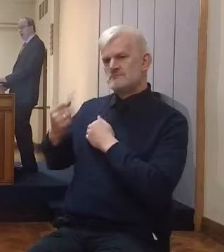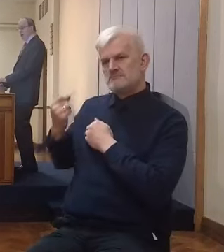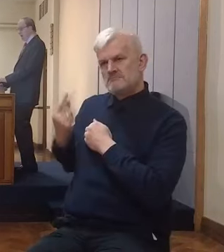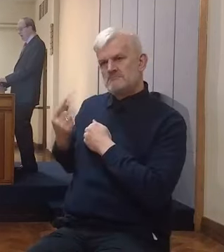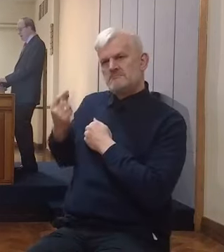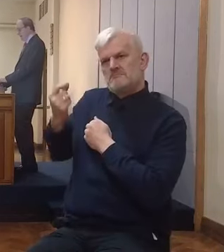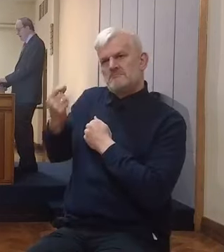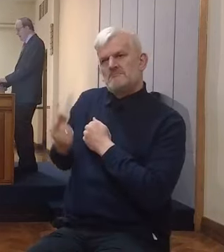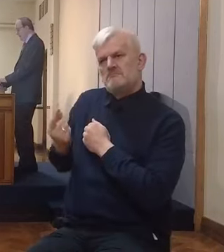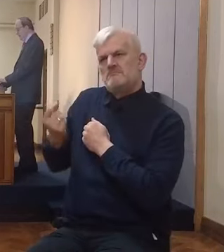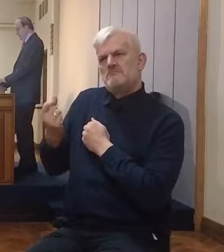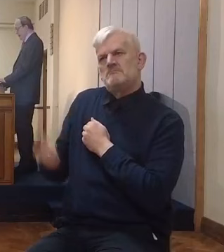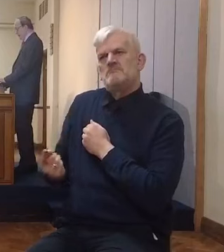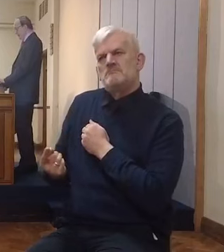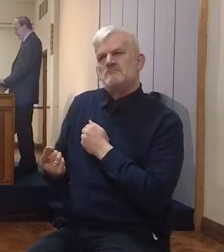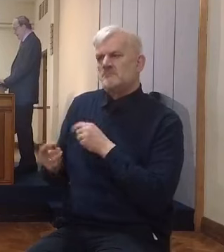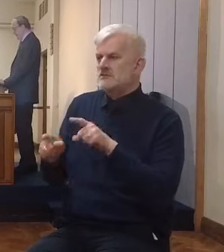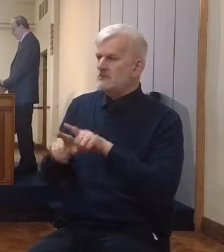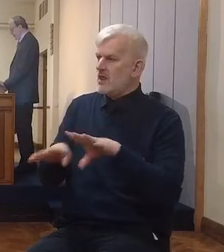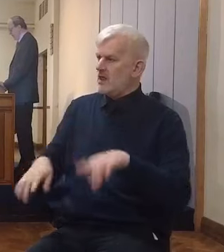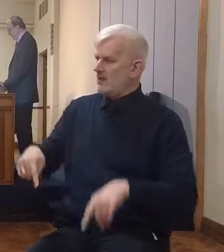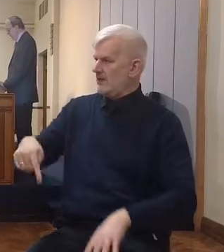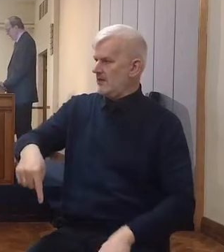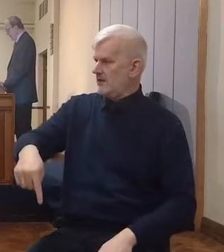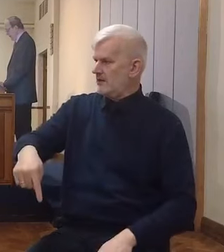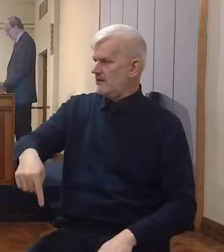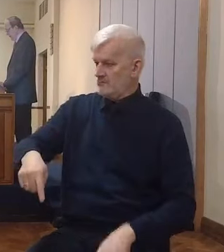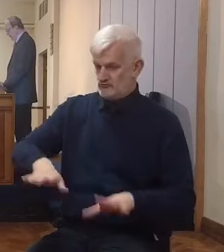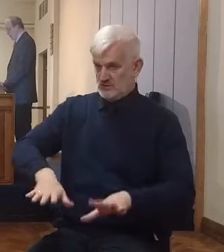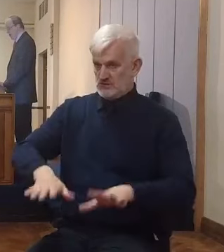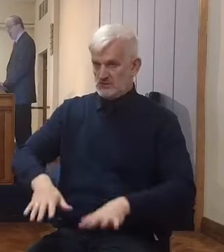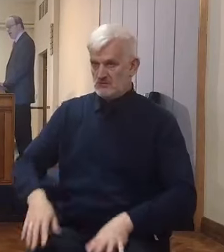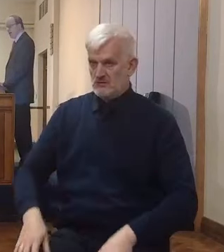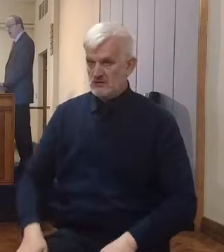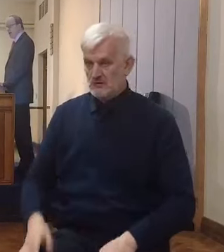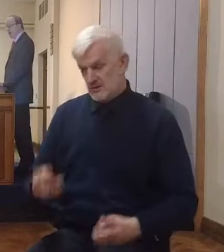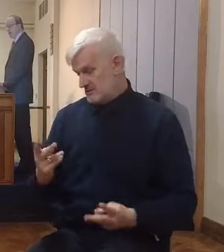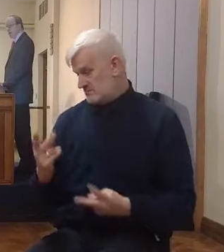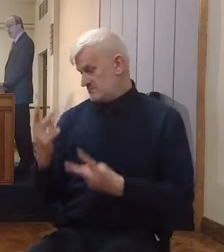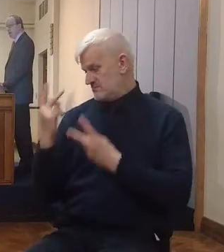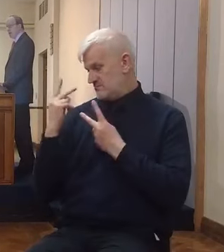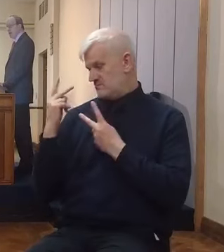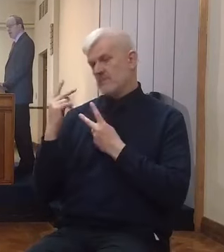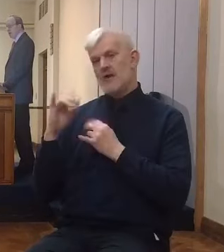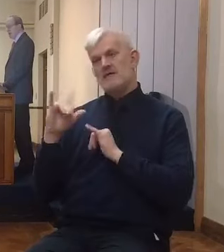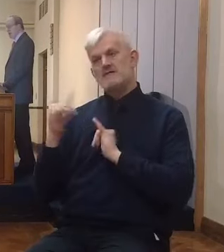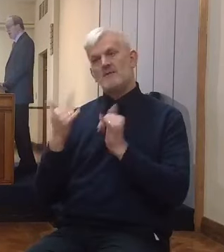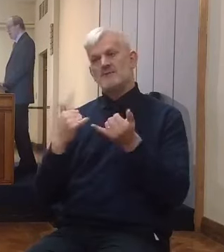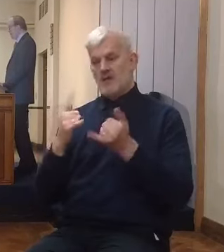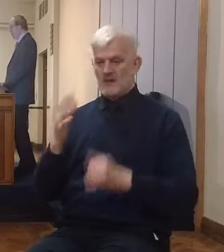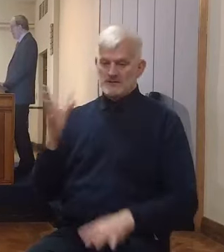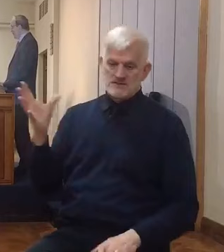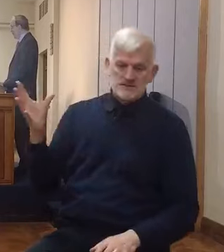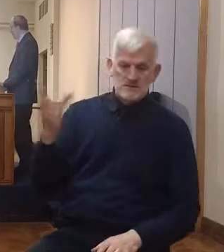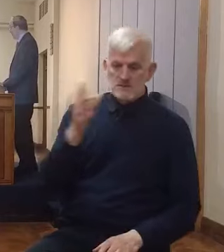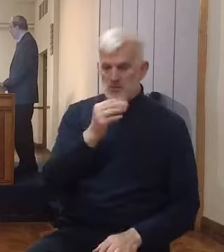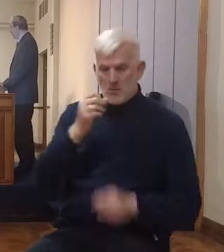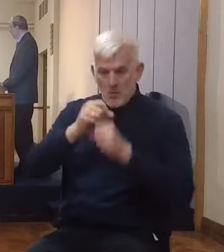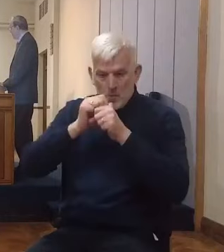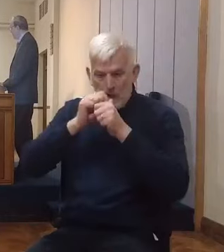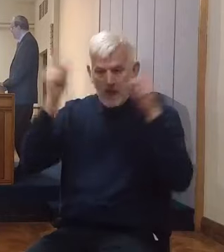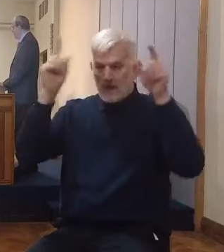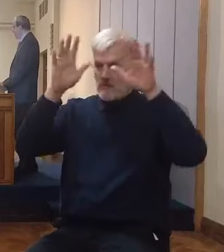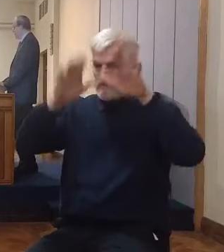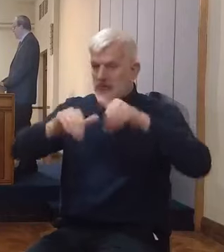in our own land. You get times of tremendous spiritual awareness and